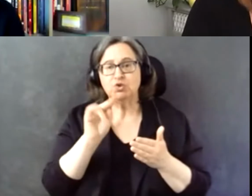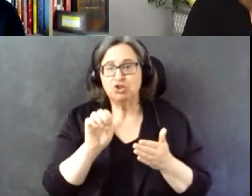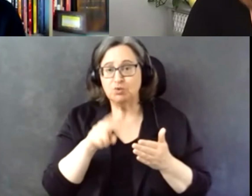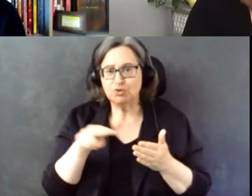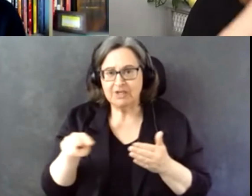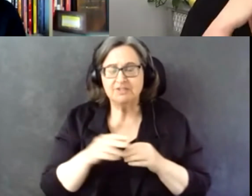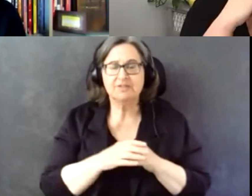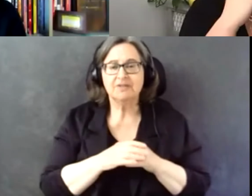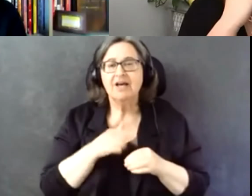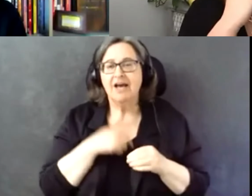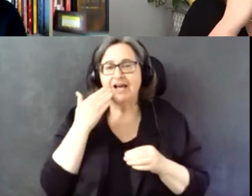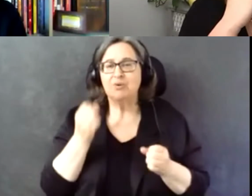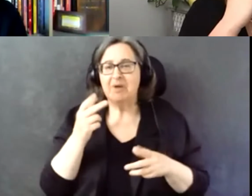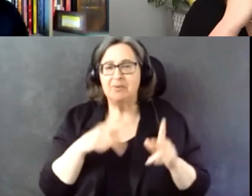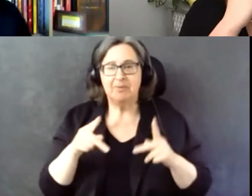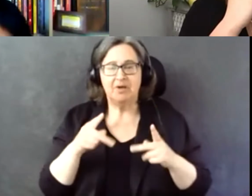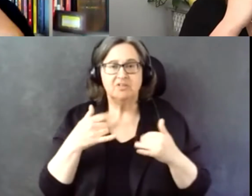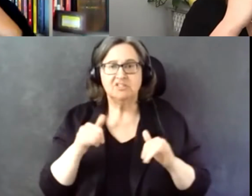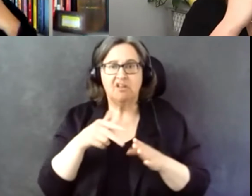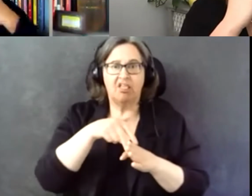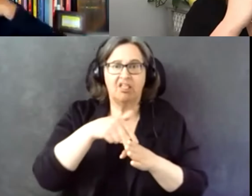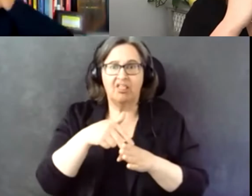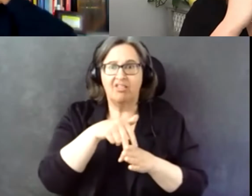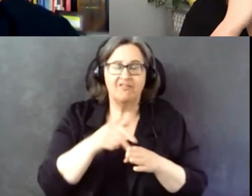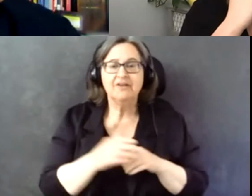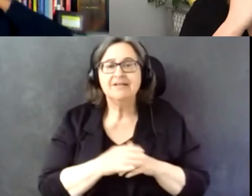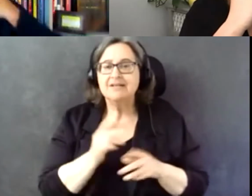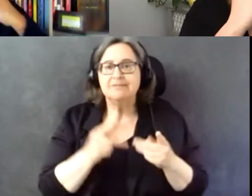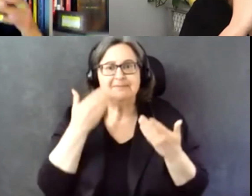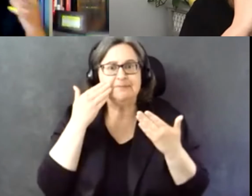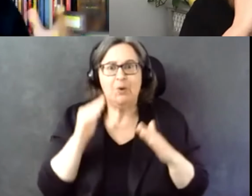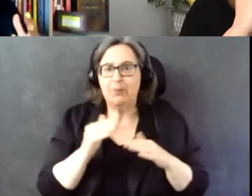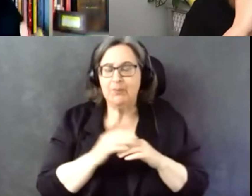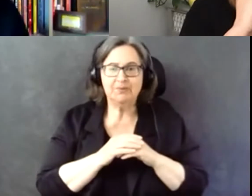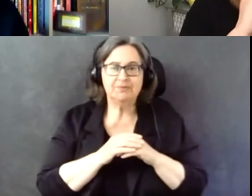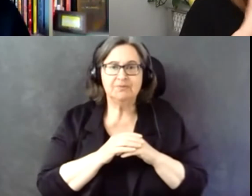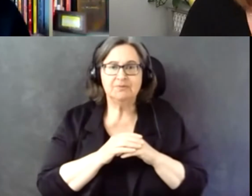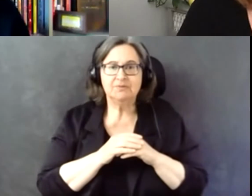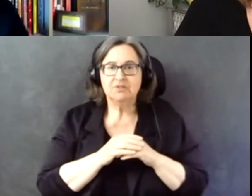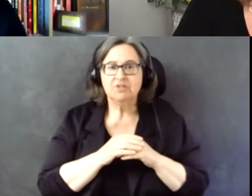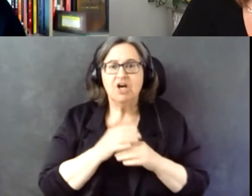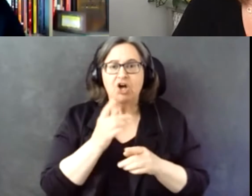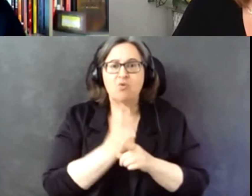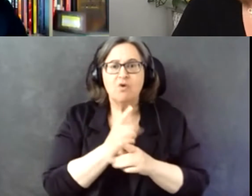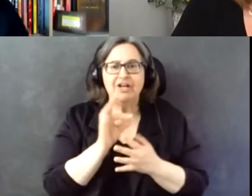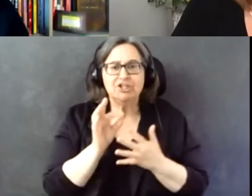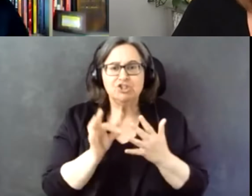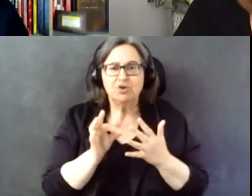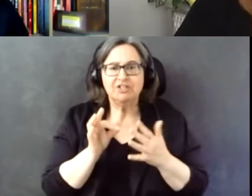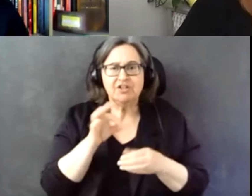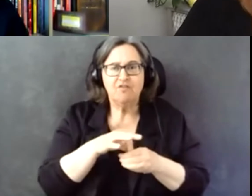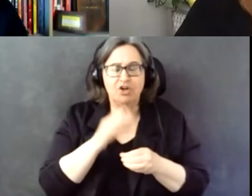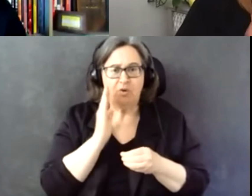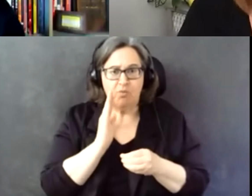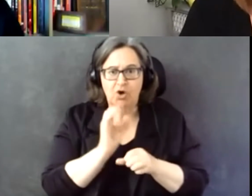you know i know a lot of folks are still on the fence i know a lot of people are unsure as to how ranked choice voting will work you know i would